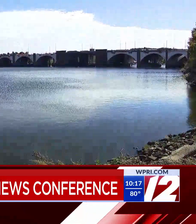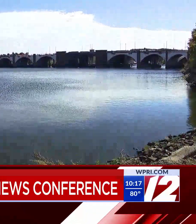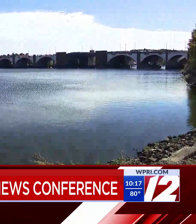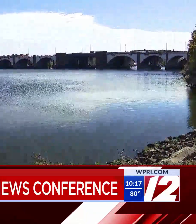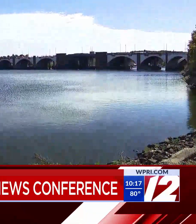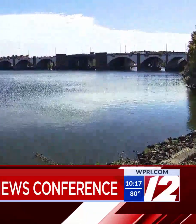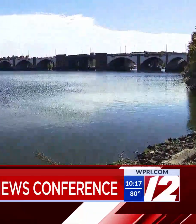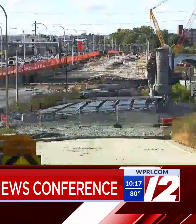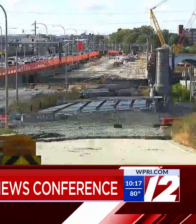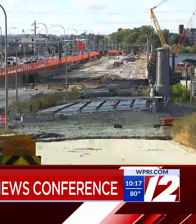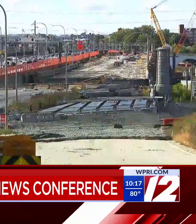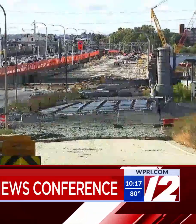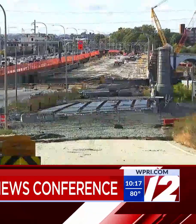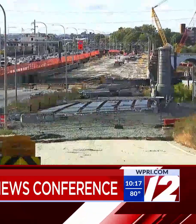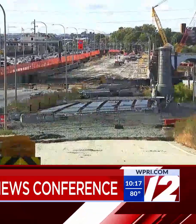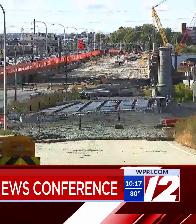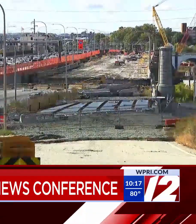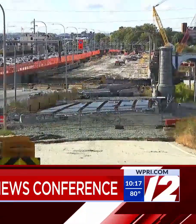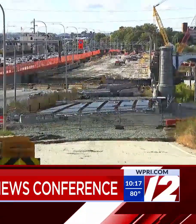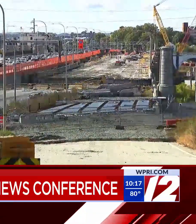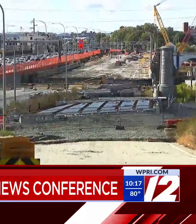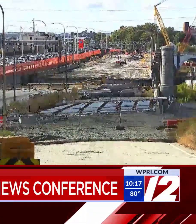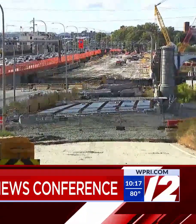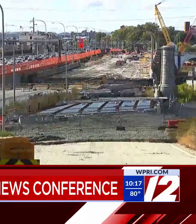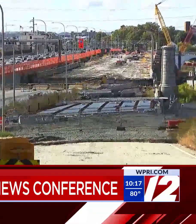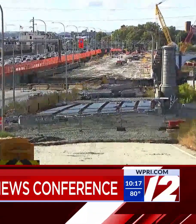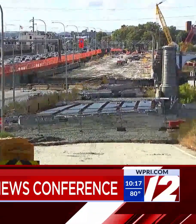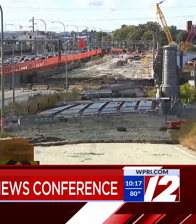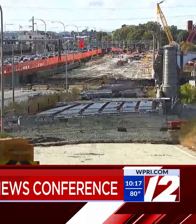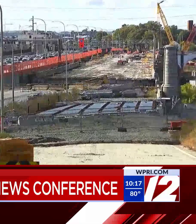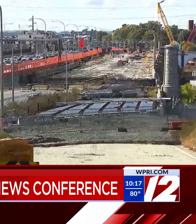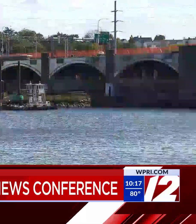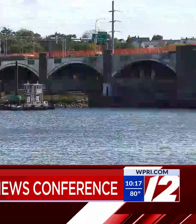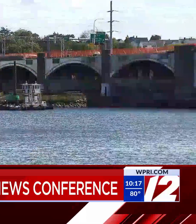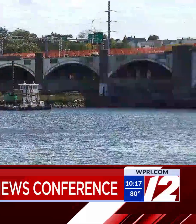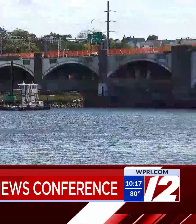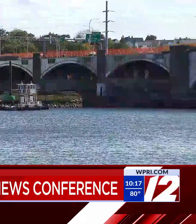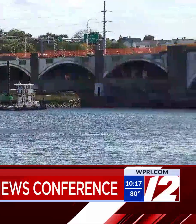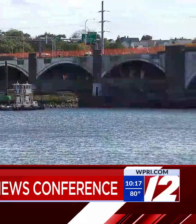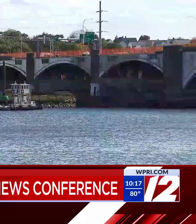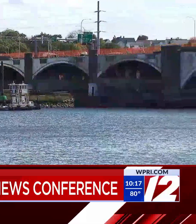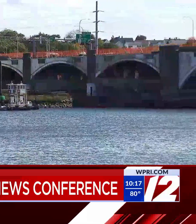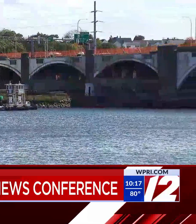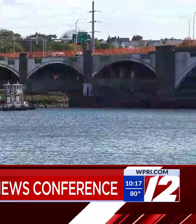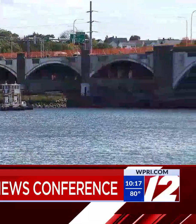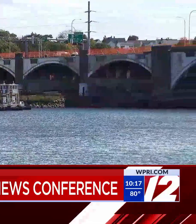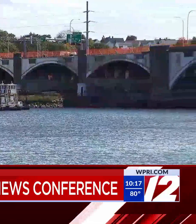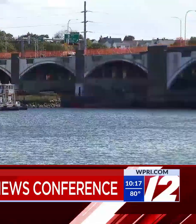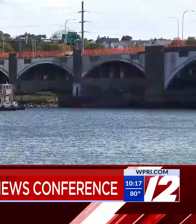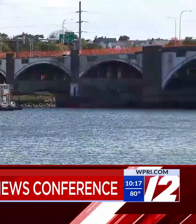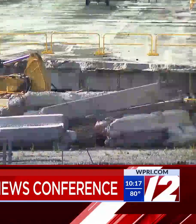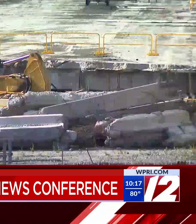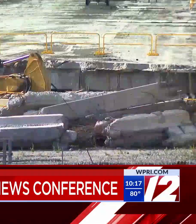And we owe it to you to deliver a bridge that is